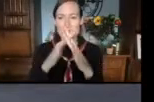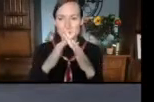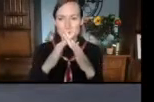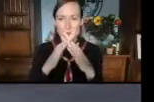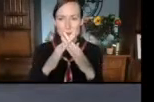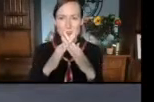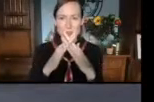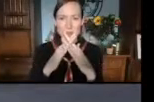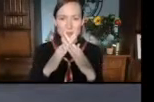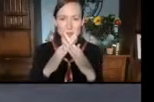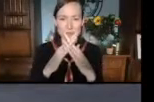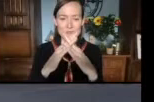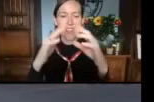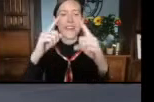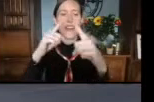W